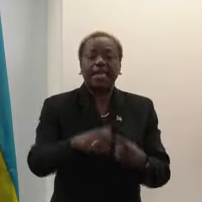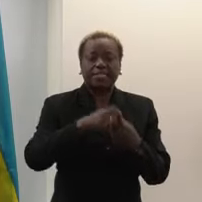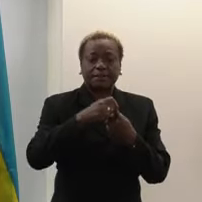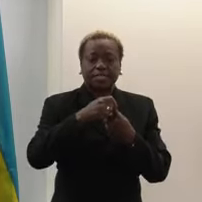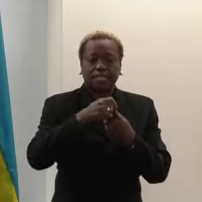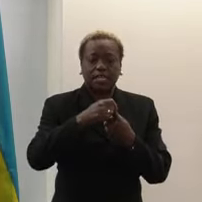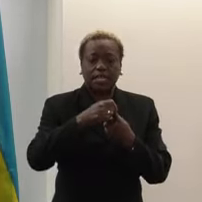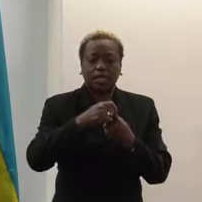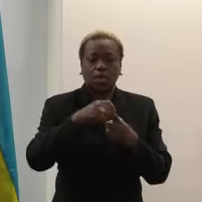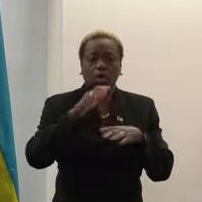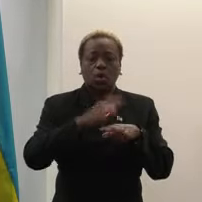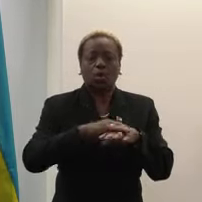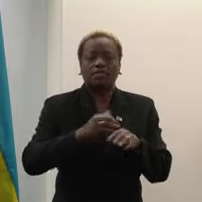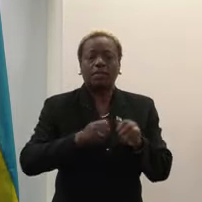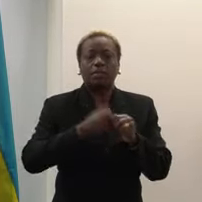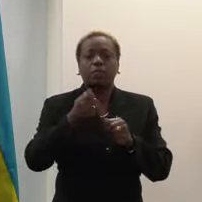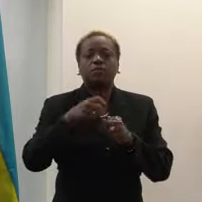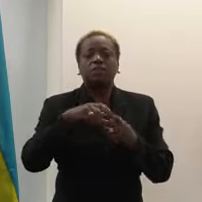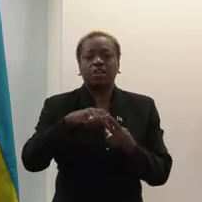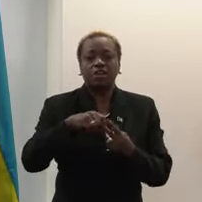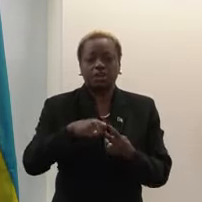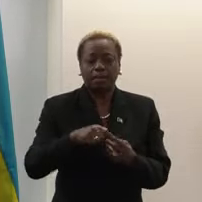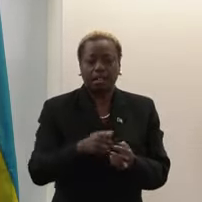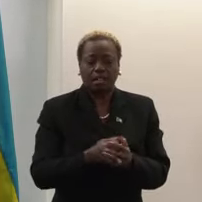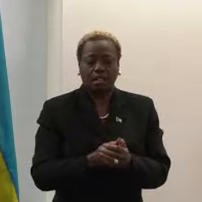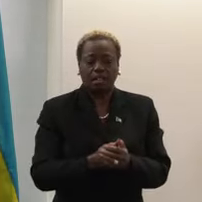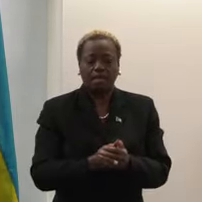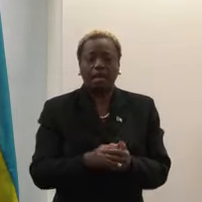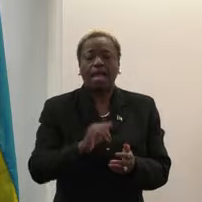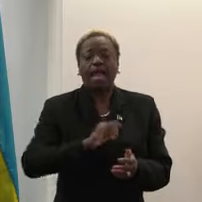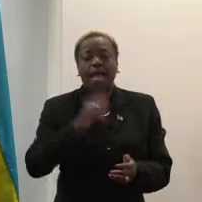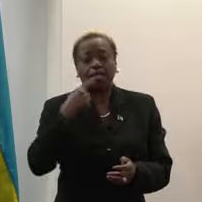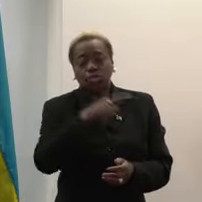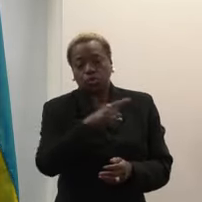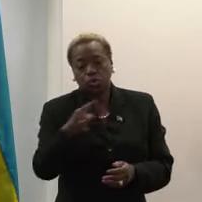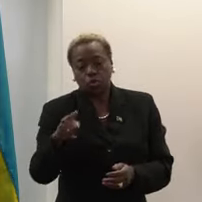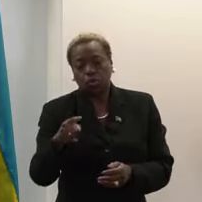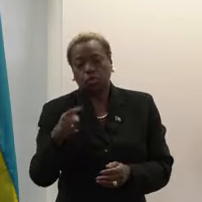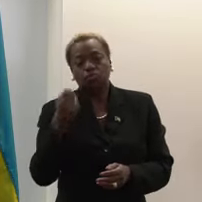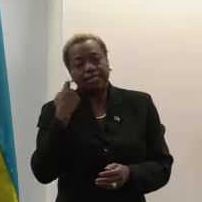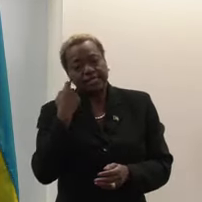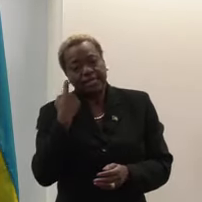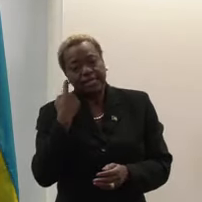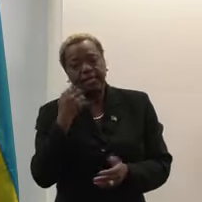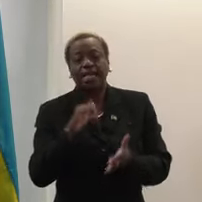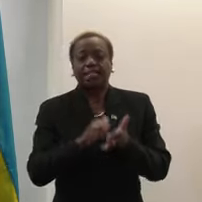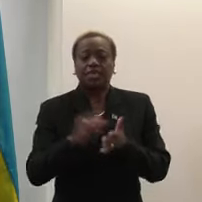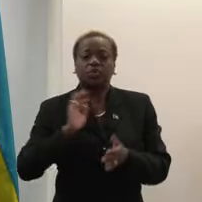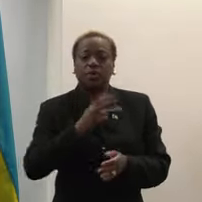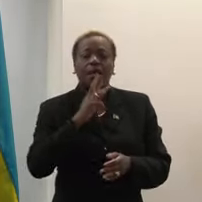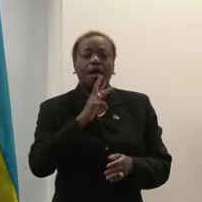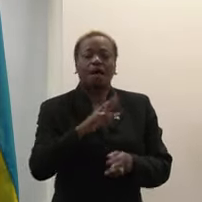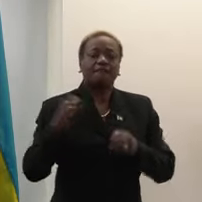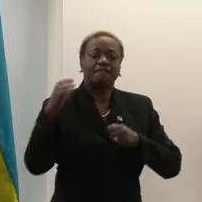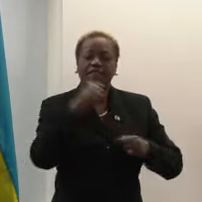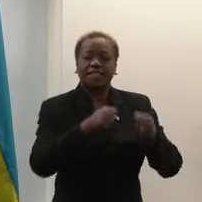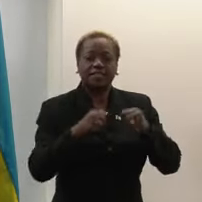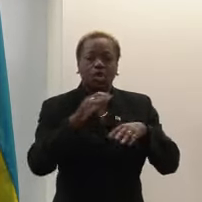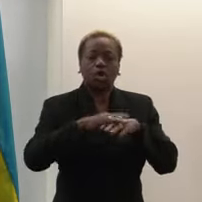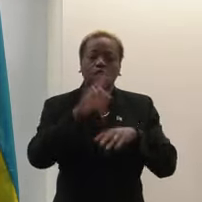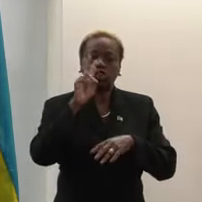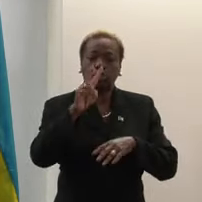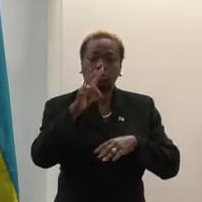the most vulnerable. I told you recently that we are fighting on two